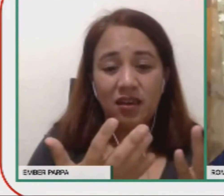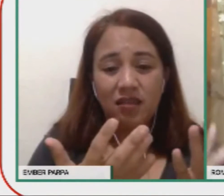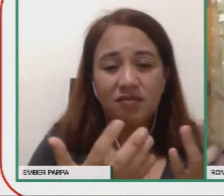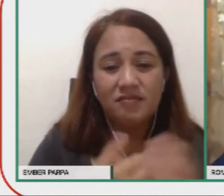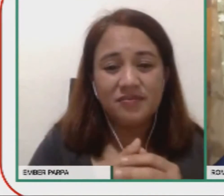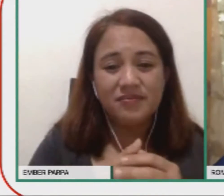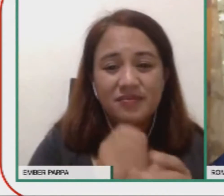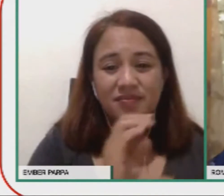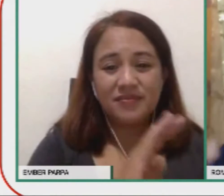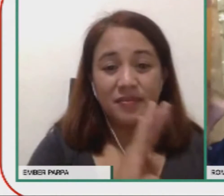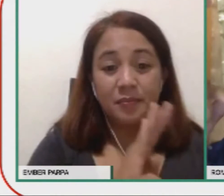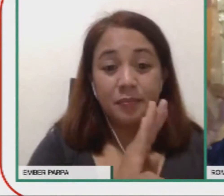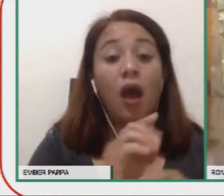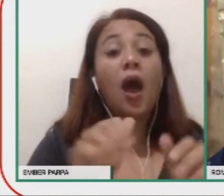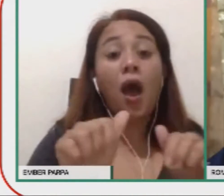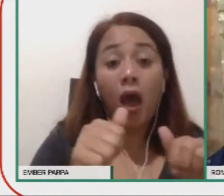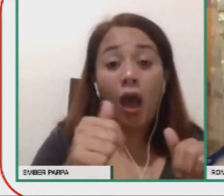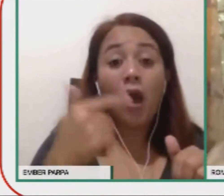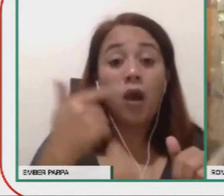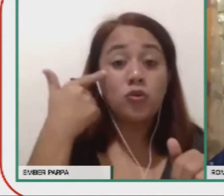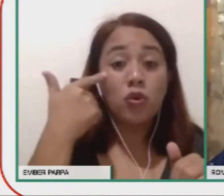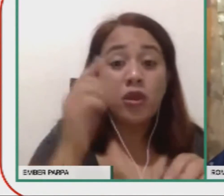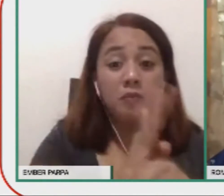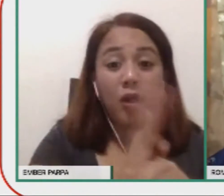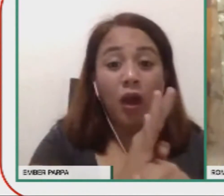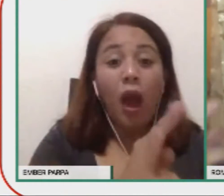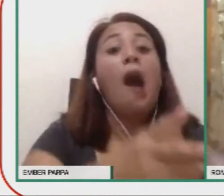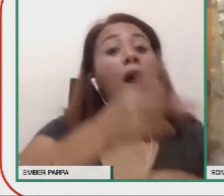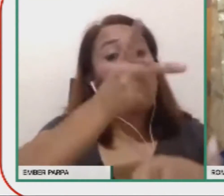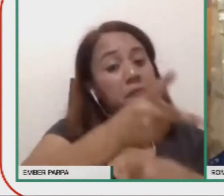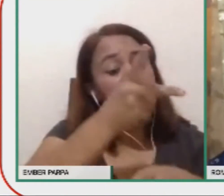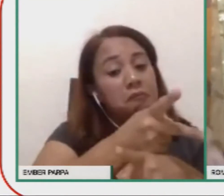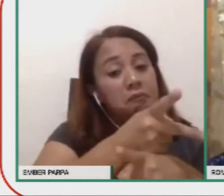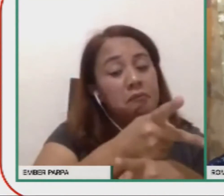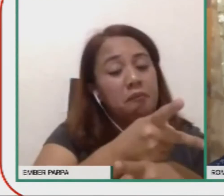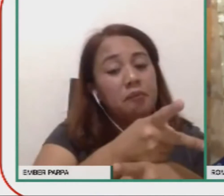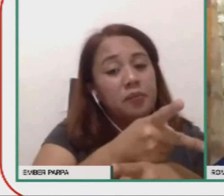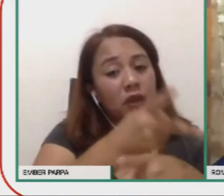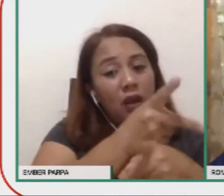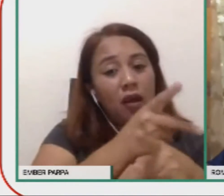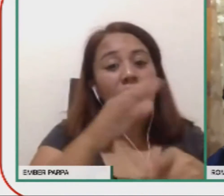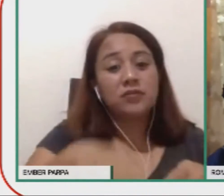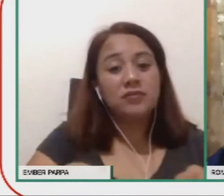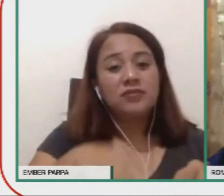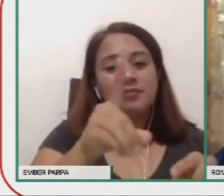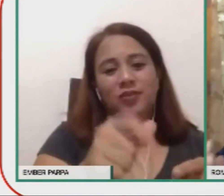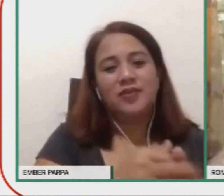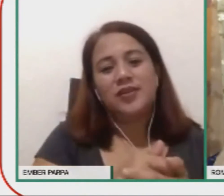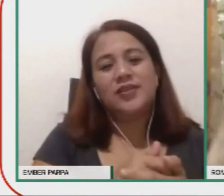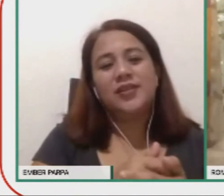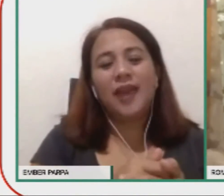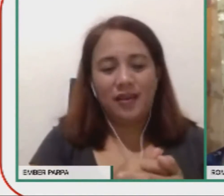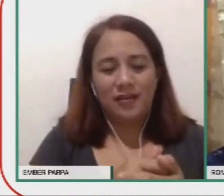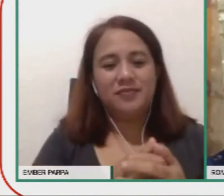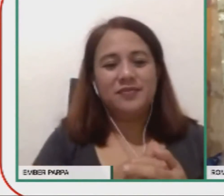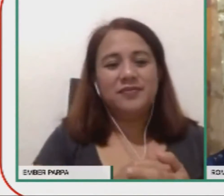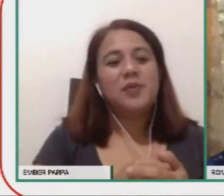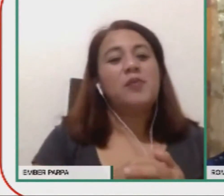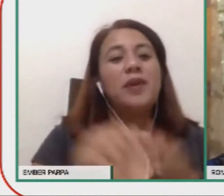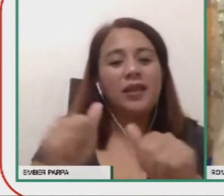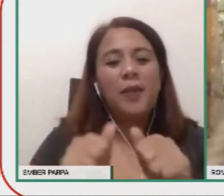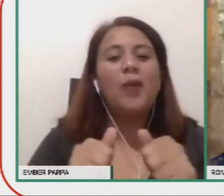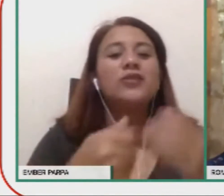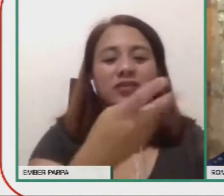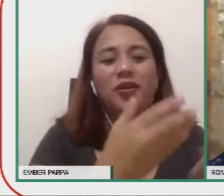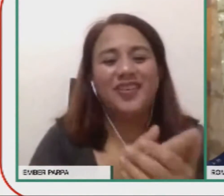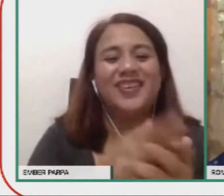business activities is to take care of a dog and also breeding and selling dogs. Sige. Maghanap